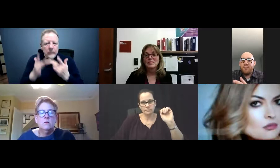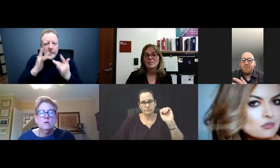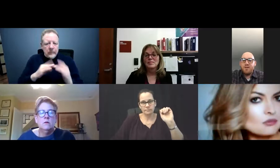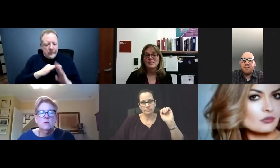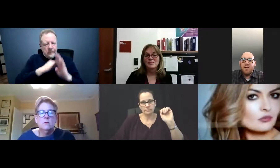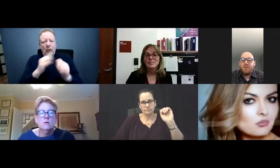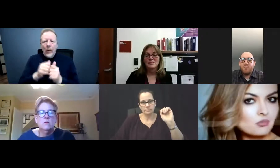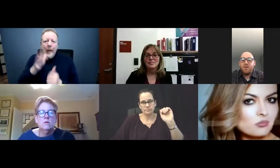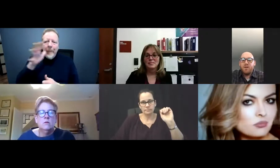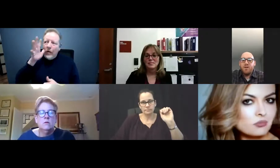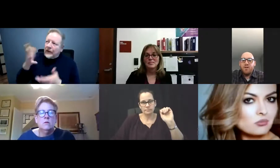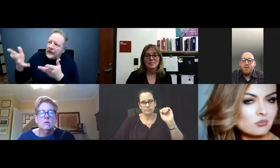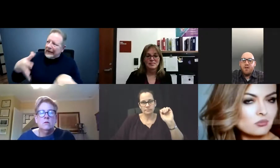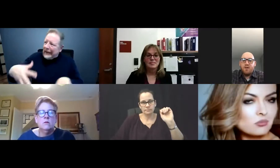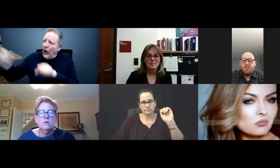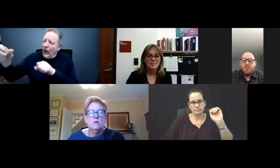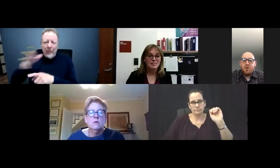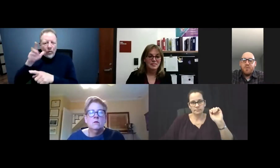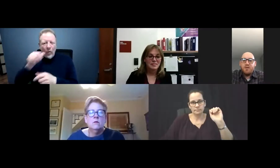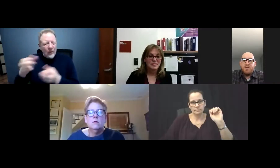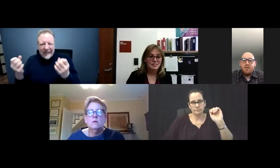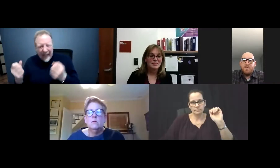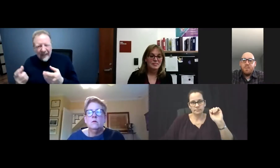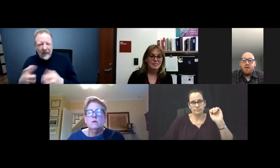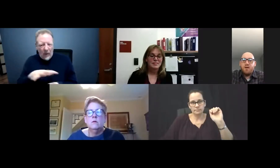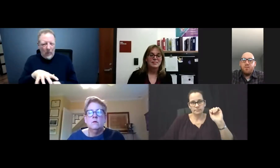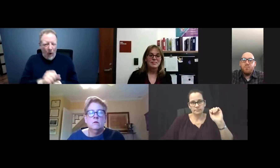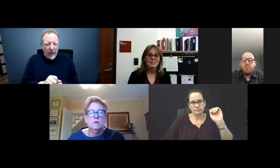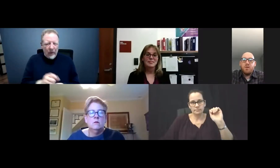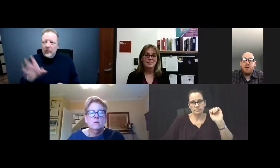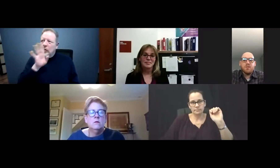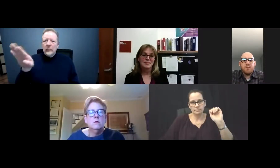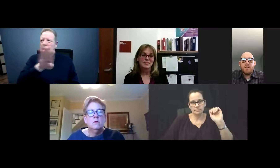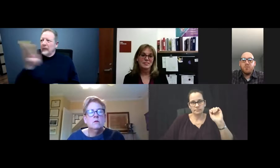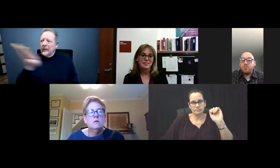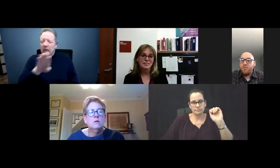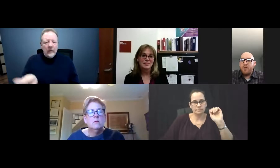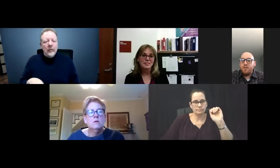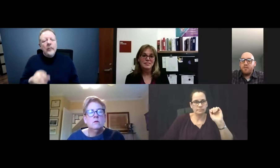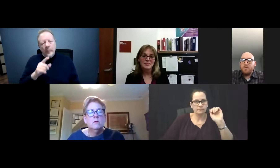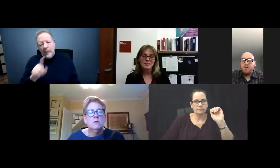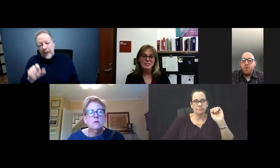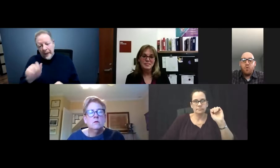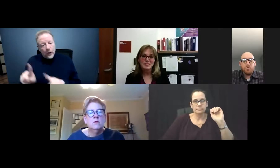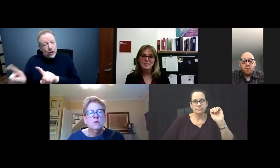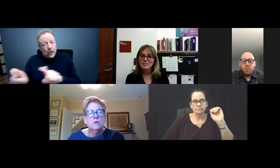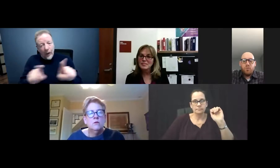parents kind of taking over the appointment. Is it something that you surveyed the whole school, or